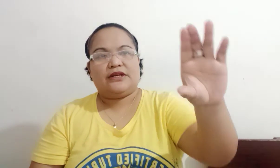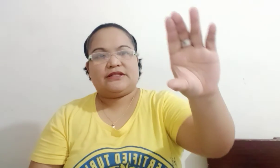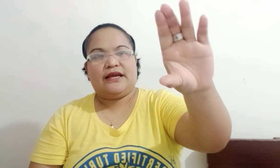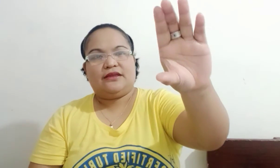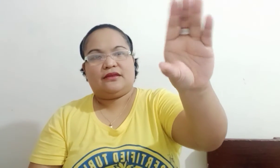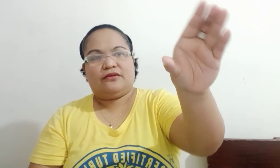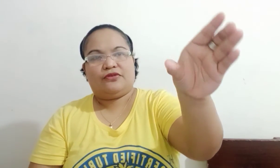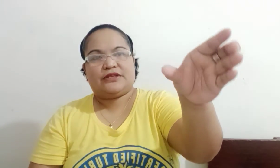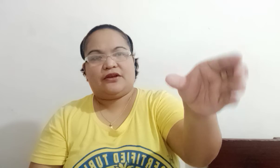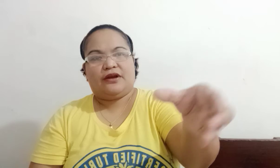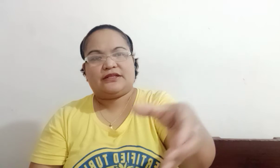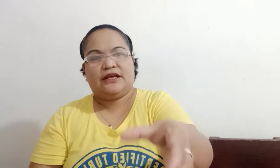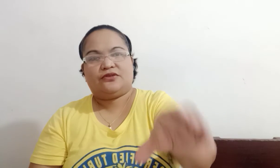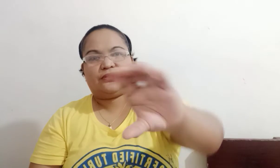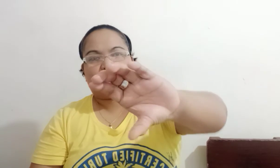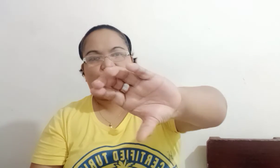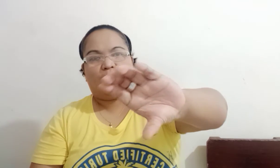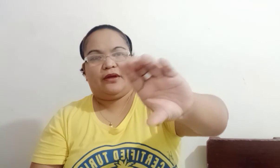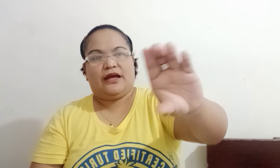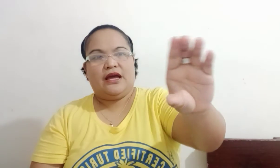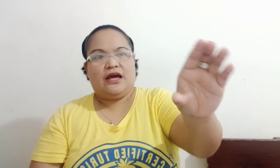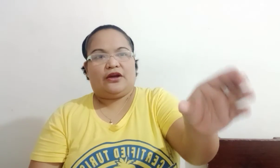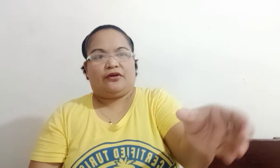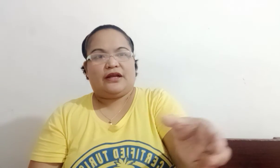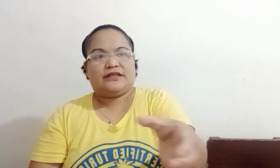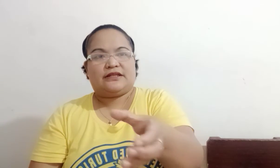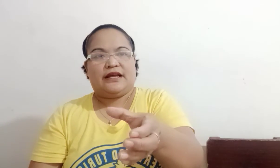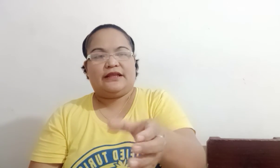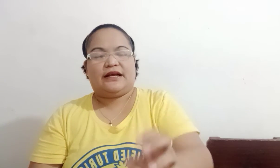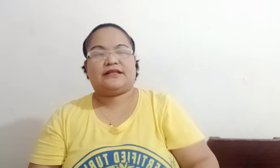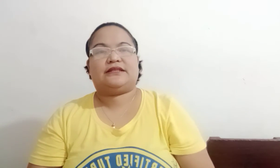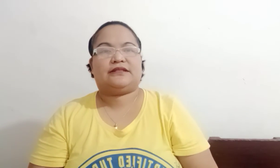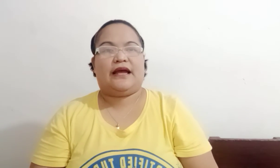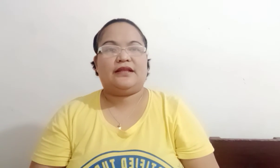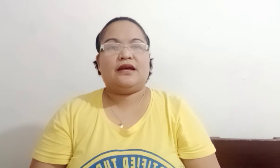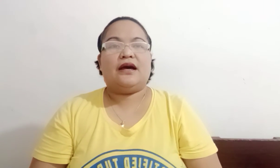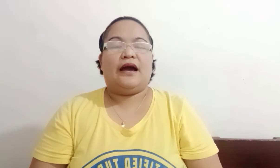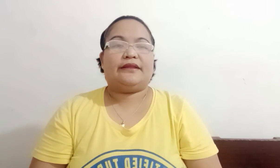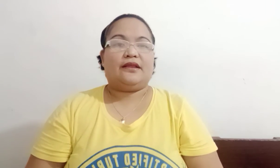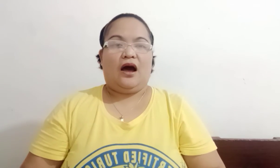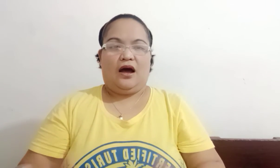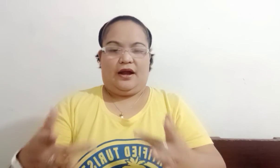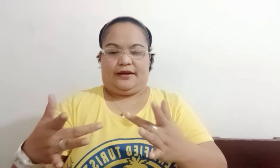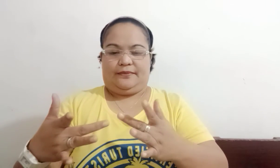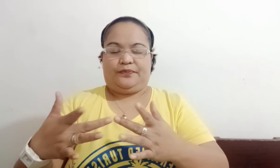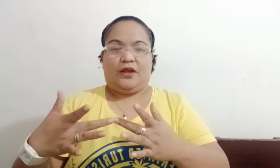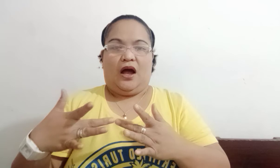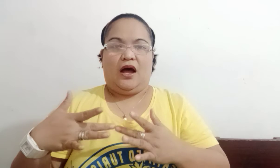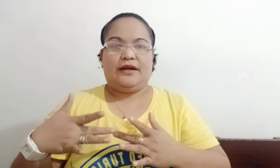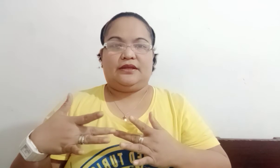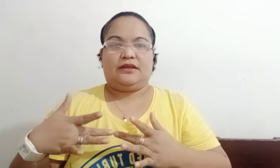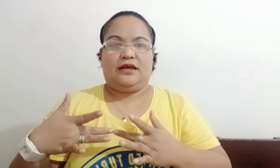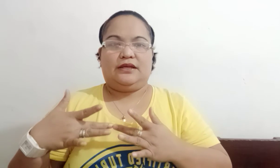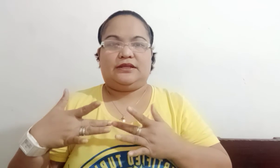crescent. You say crescent, you just form a crescent sign, naka-sist sign. And then, heart. Heart is